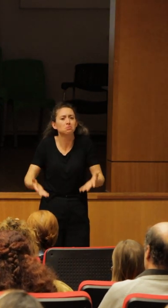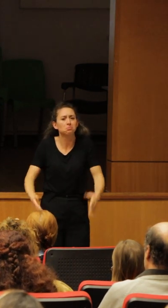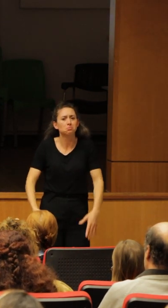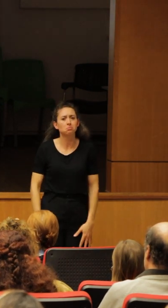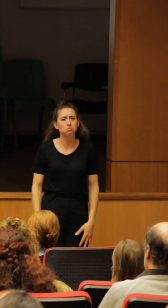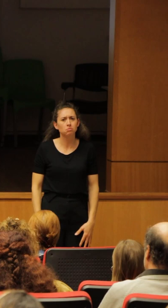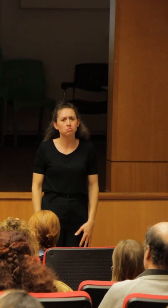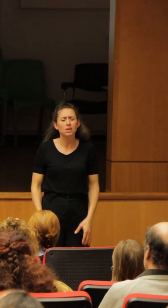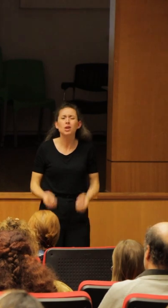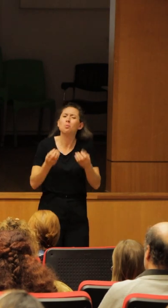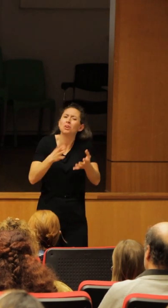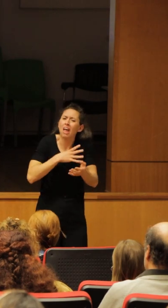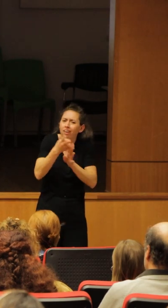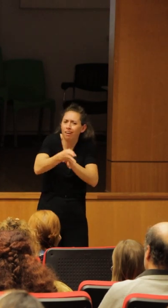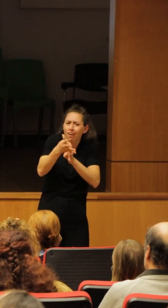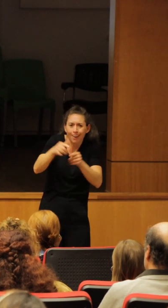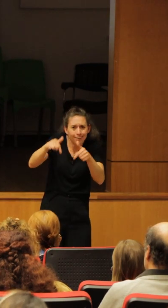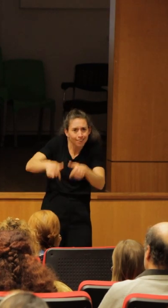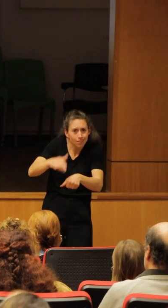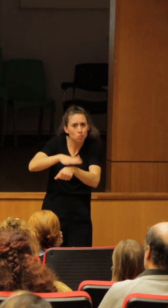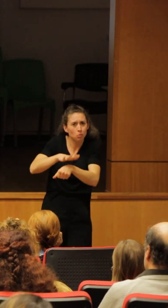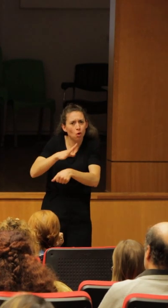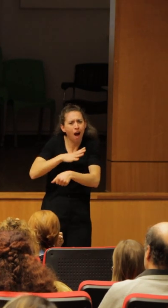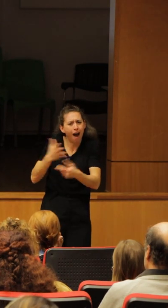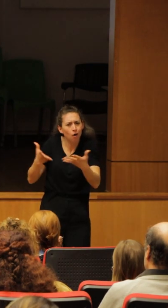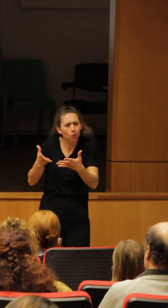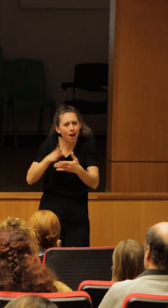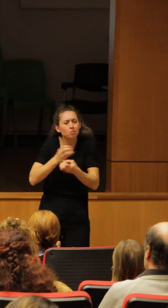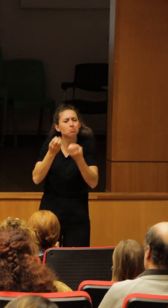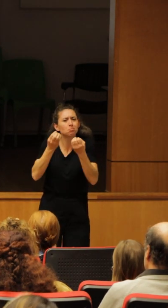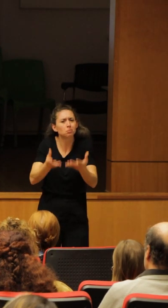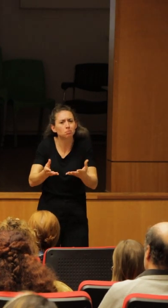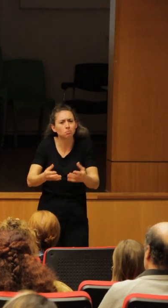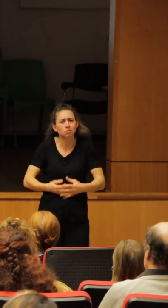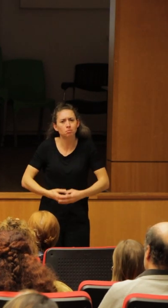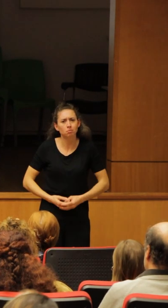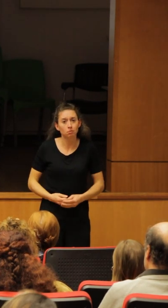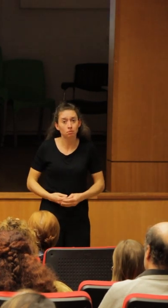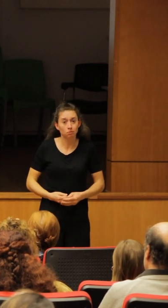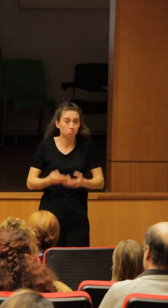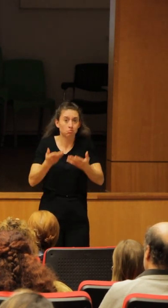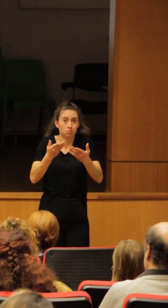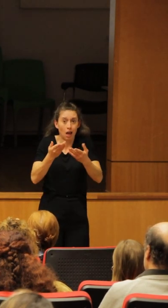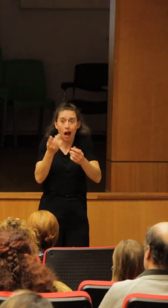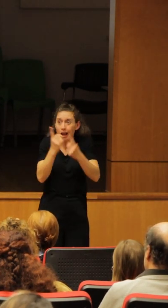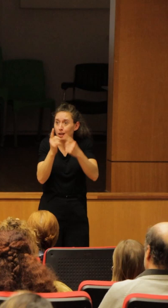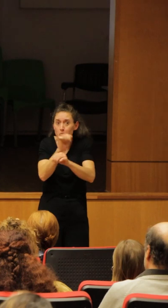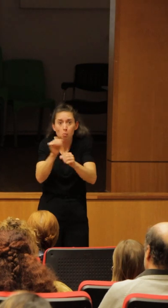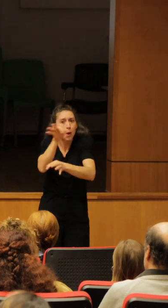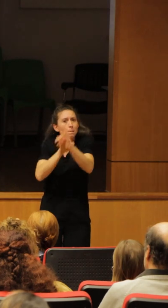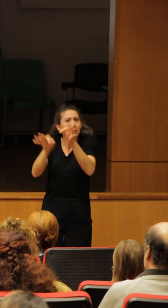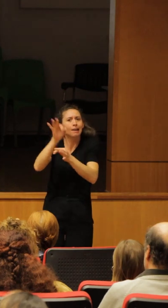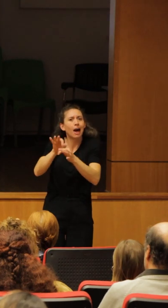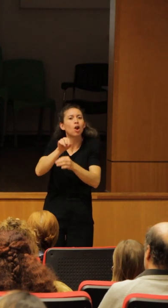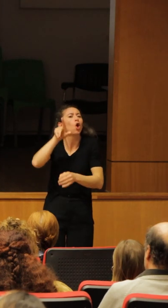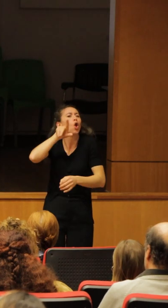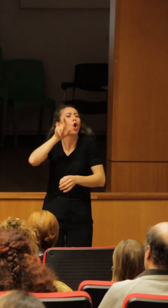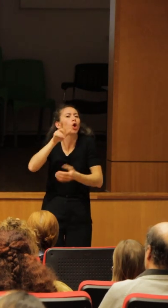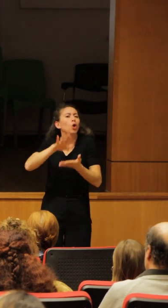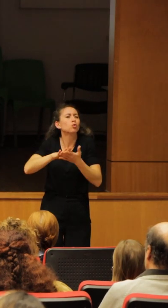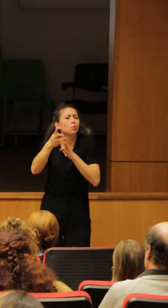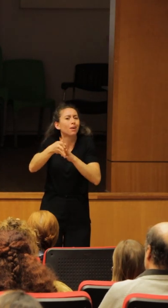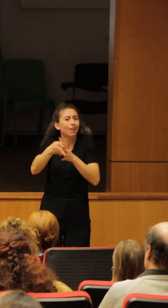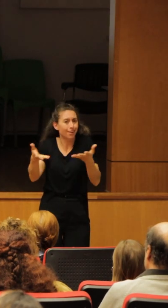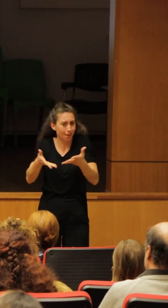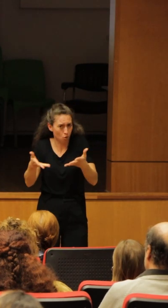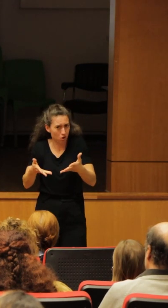now? ¿Por qué hay una guerra en este momento? Is there any logical explanation? ¿Puede haber una explicación lógica de la guerra de hoy? I don't think